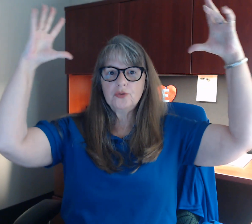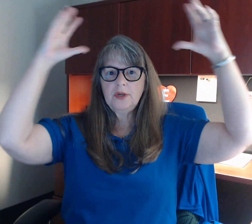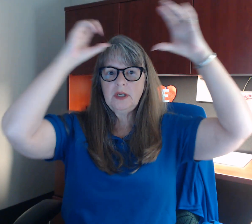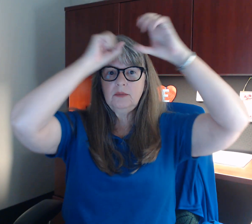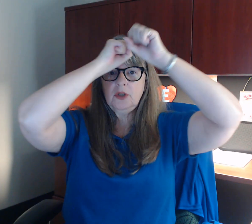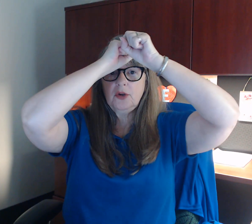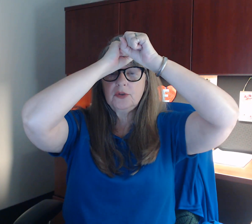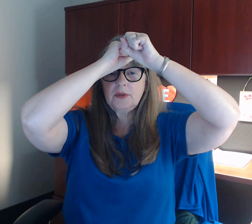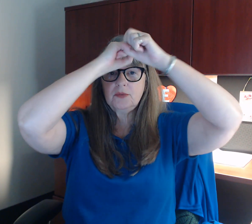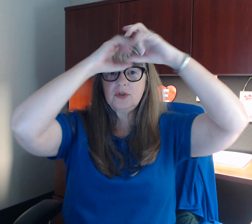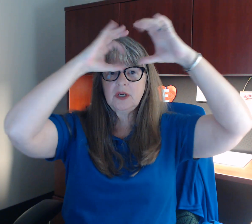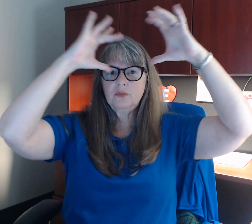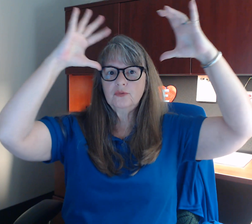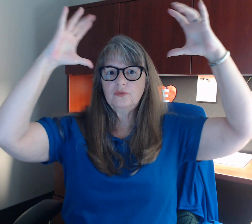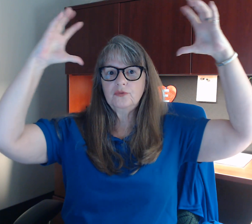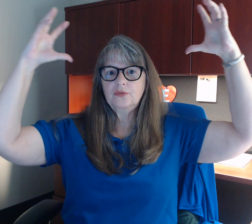dream. Sometimes you see it.